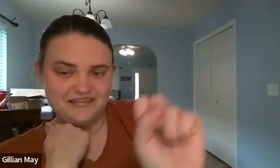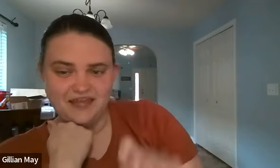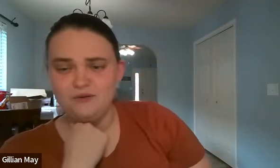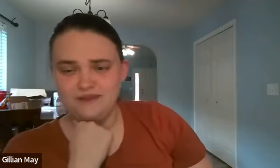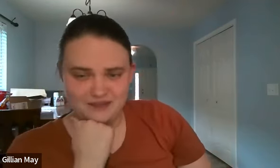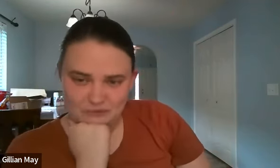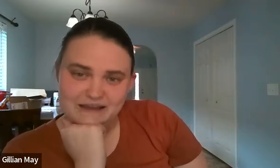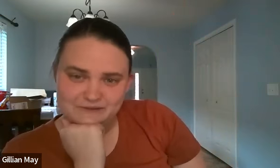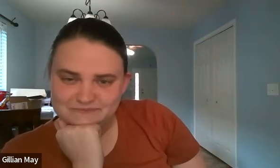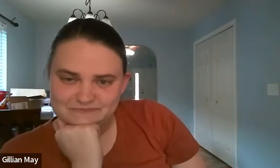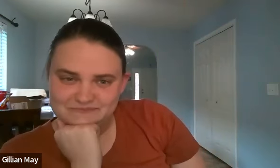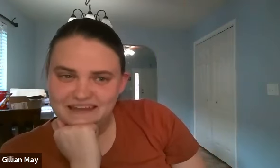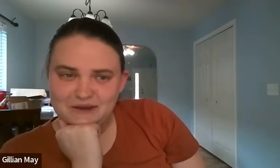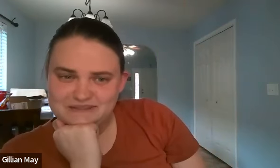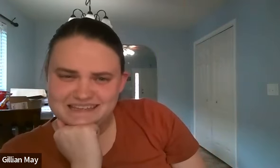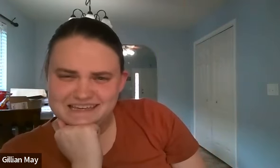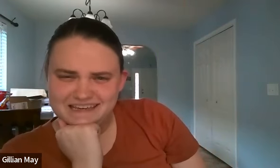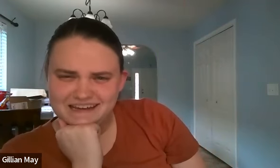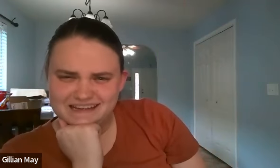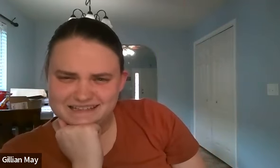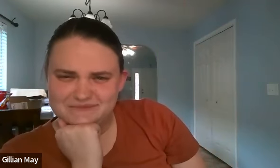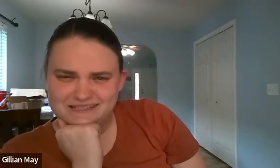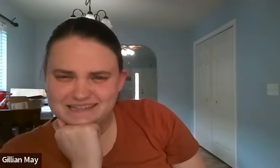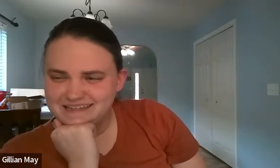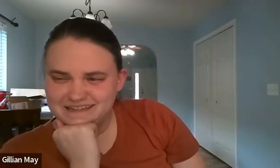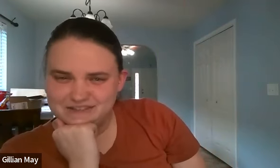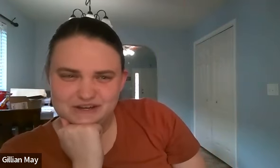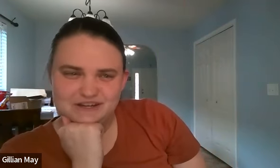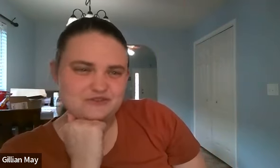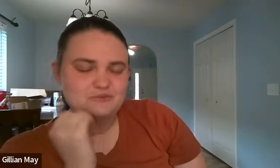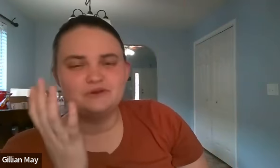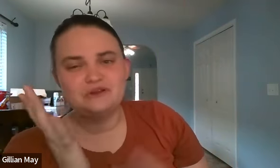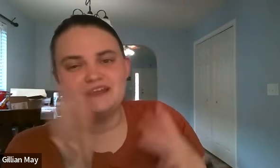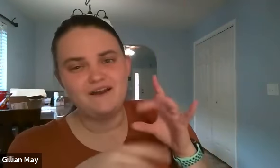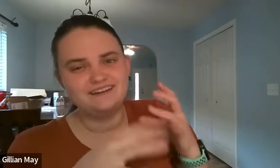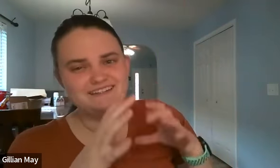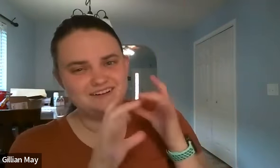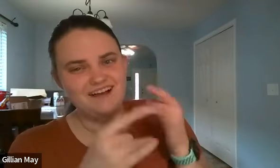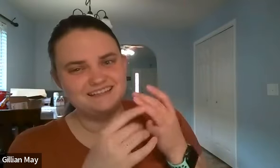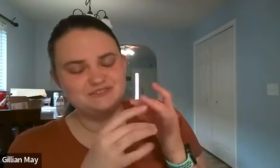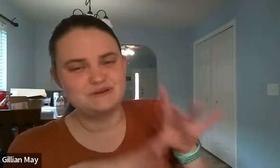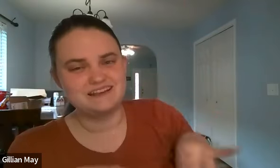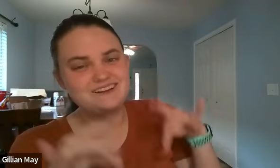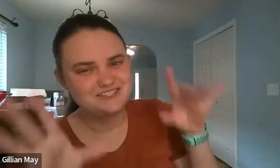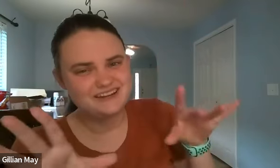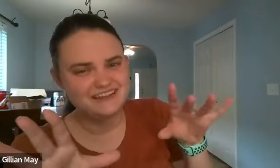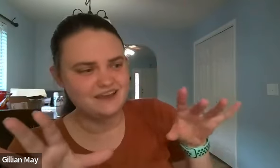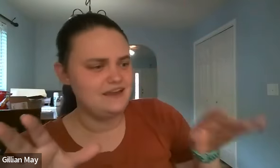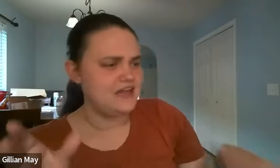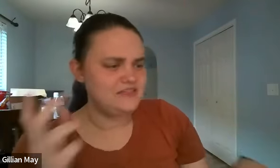Yeah, okay. Well, I was thinking, guys, I was like trying to go through word learning continents in our class. And so I was like, Australia. I think I